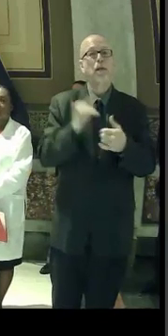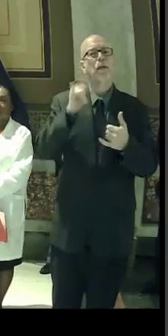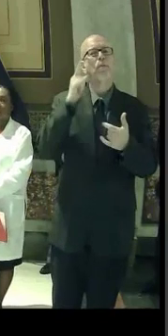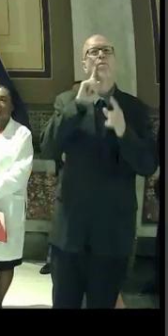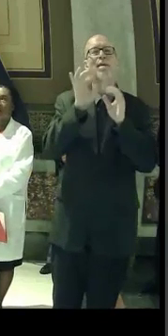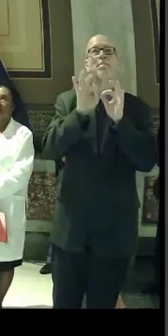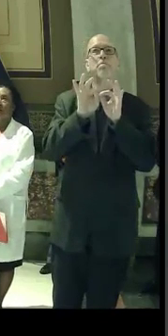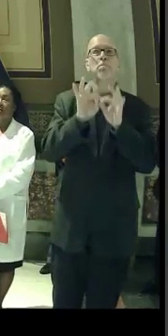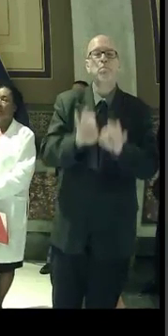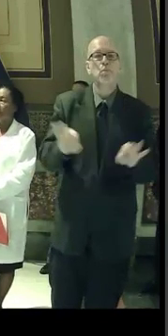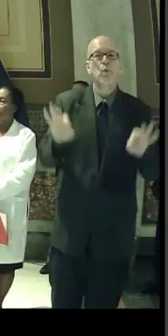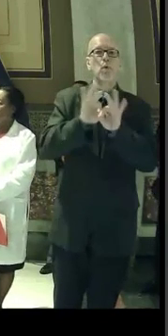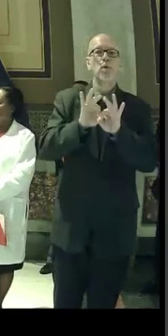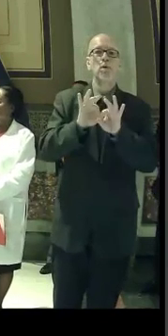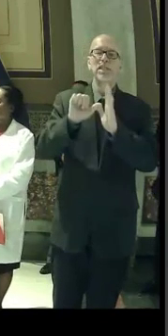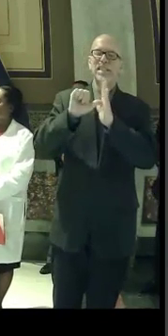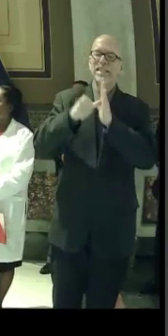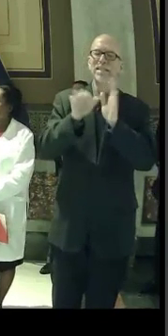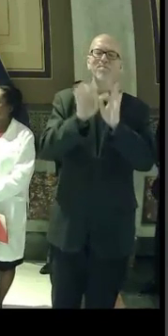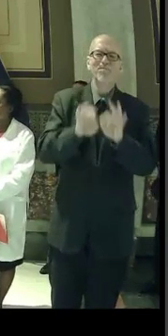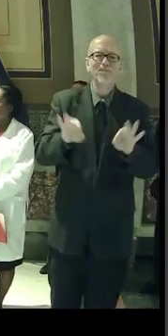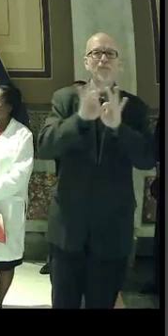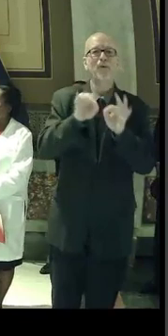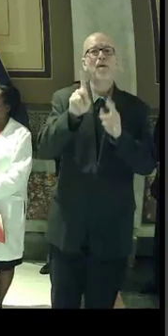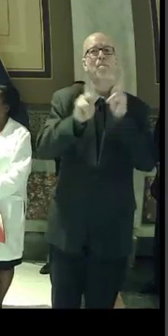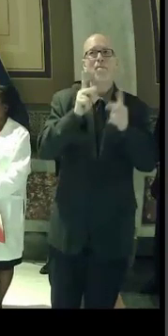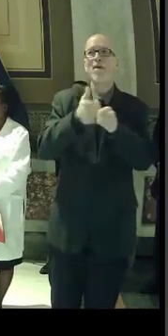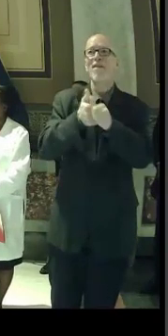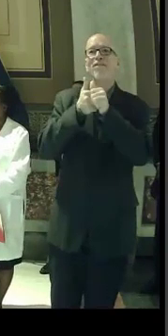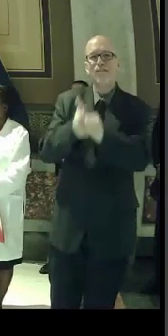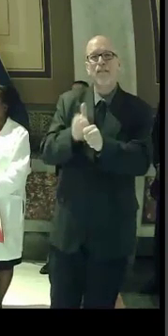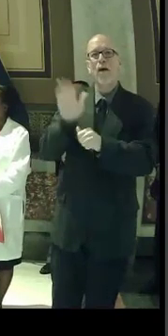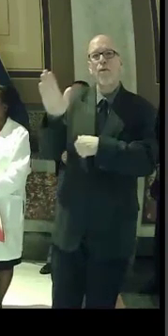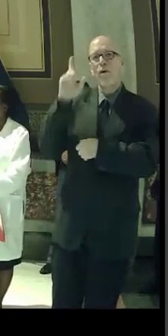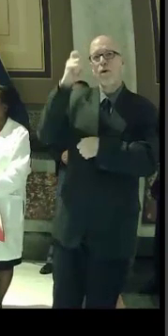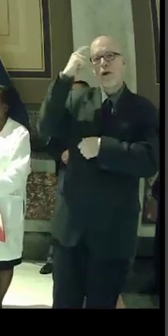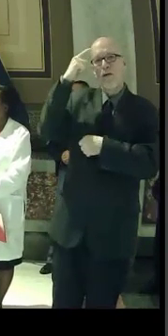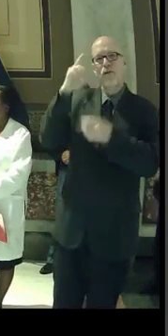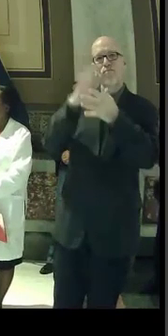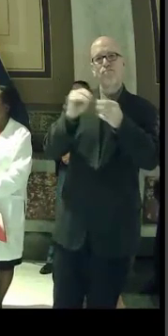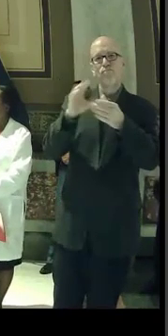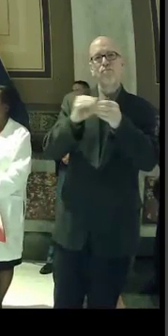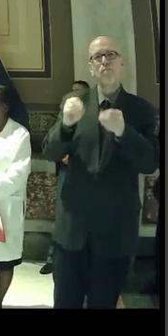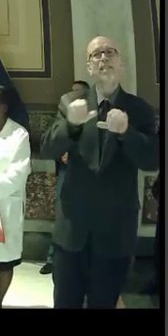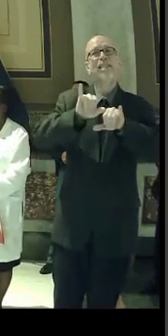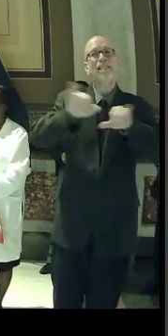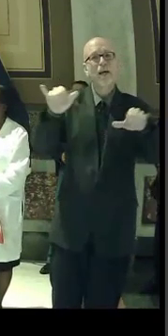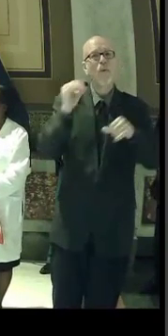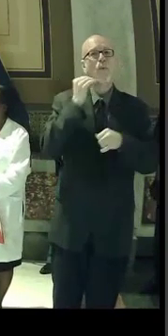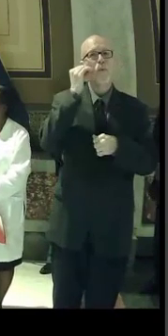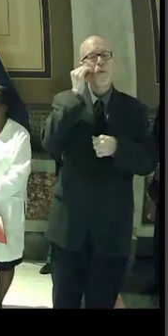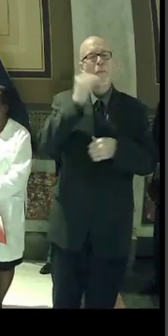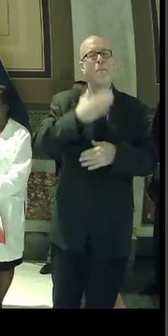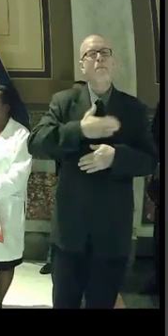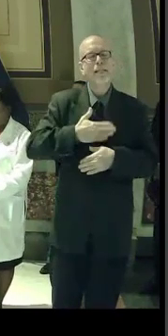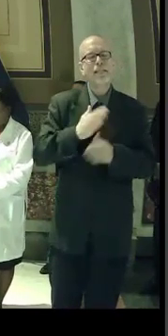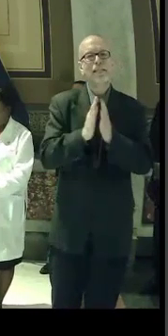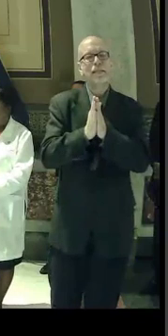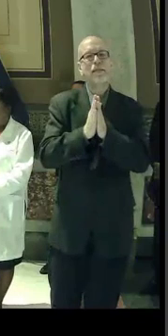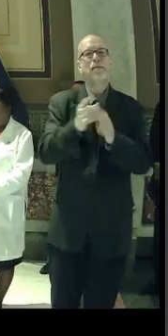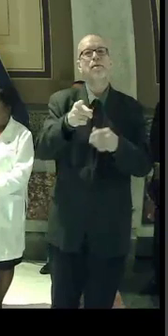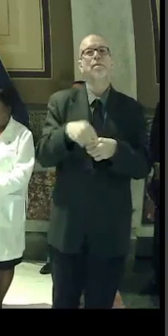it is absolutely imperative that Hoosiers follow the governor's guidance. Stay home, please.